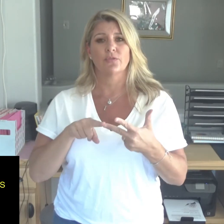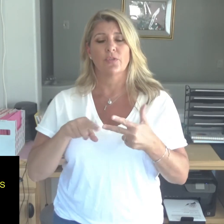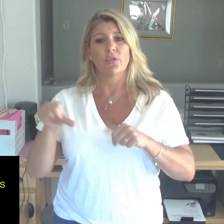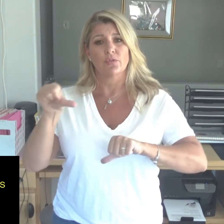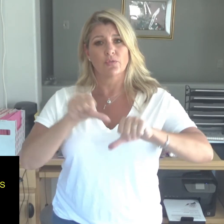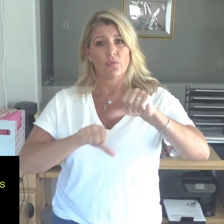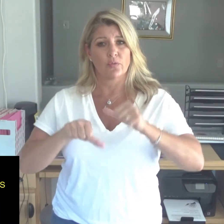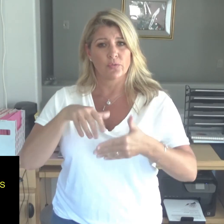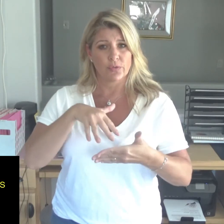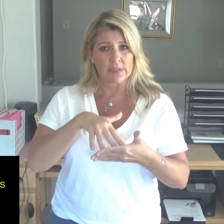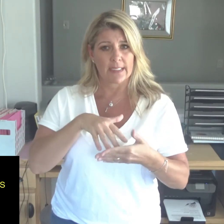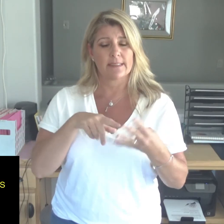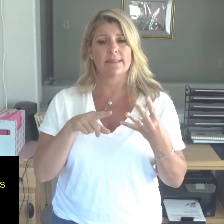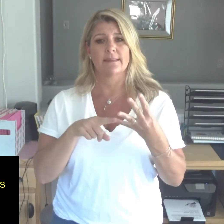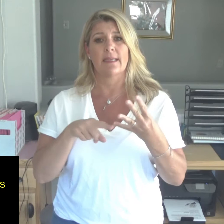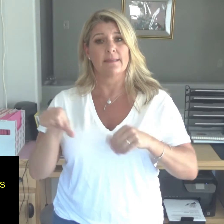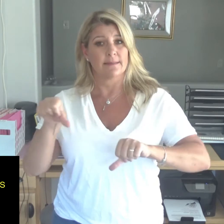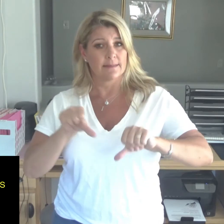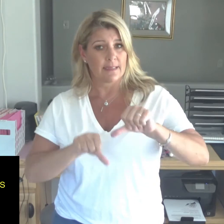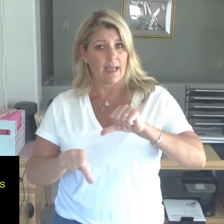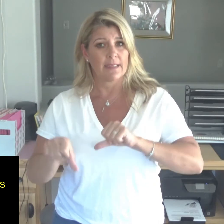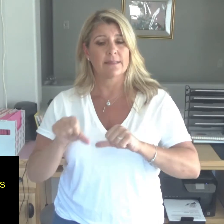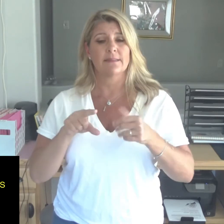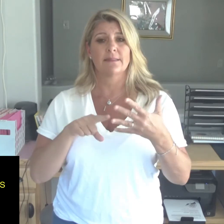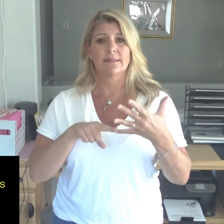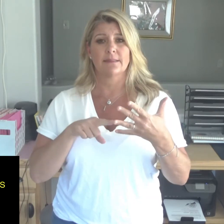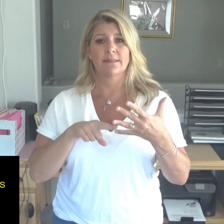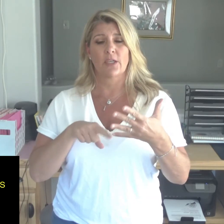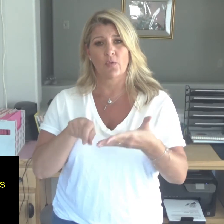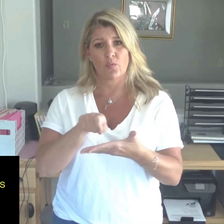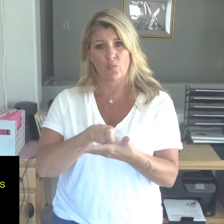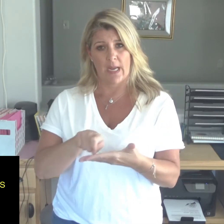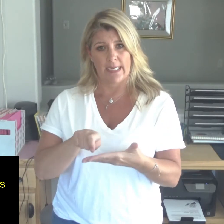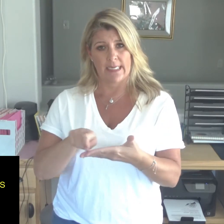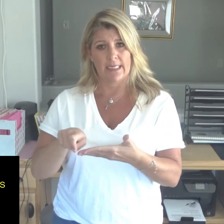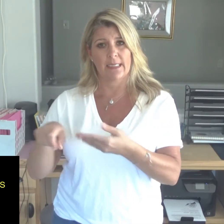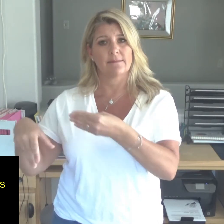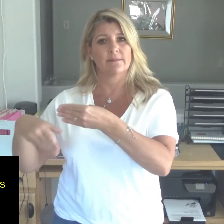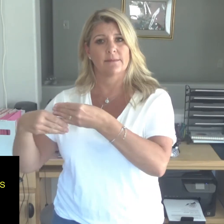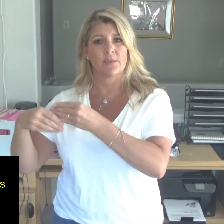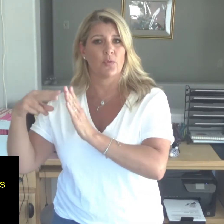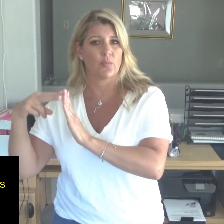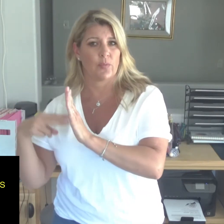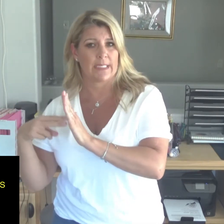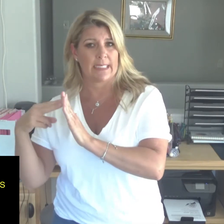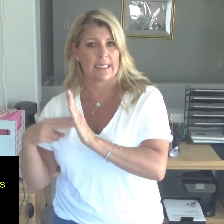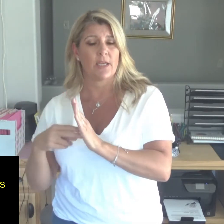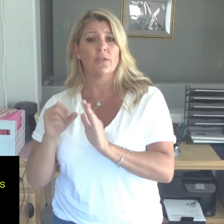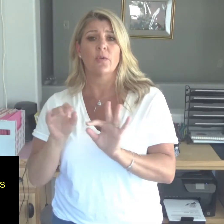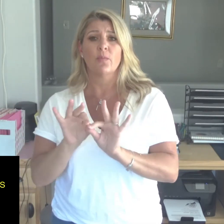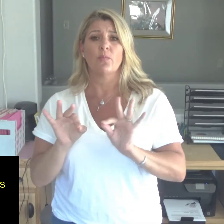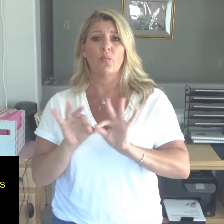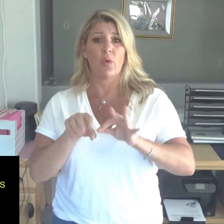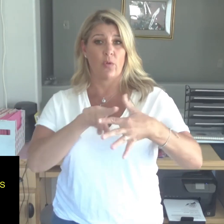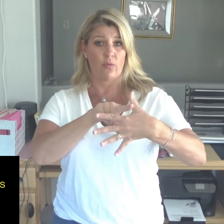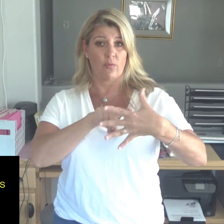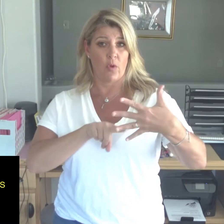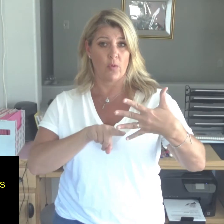English, social studies, science, writing, and then also reading. So